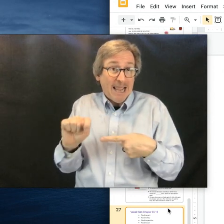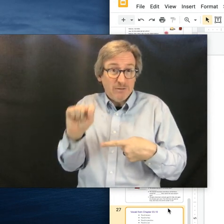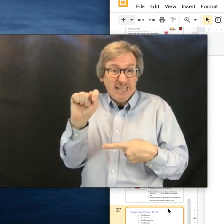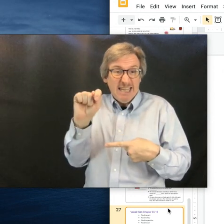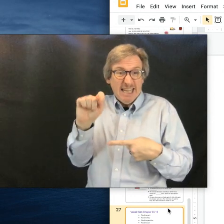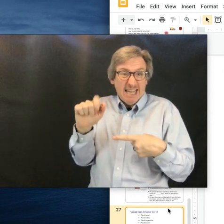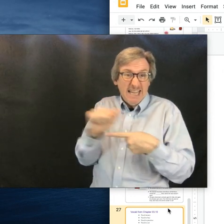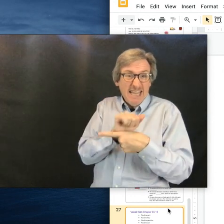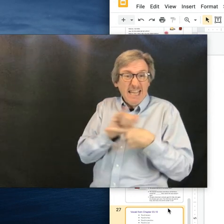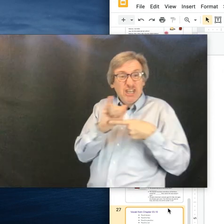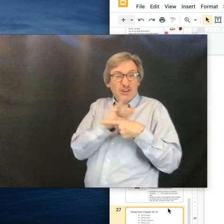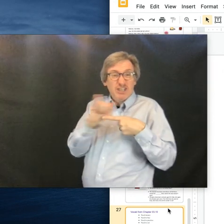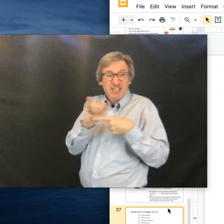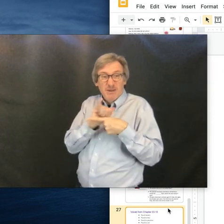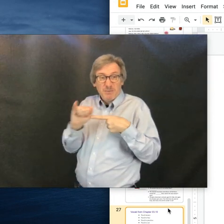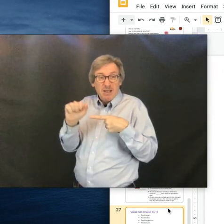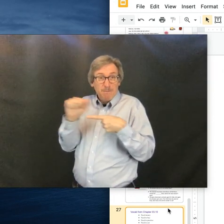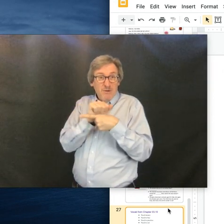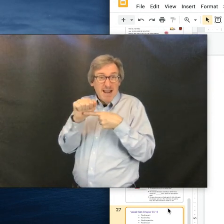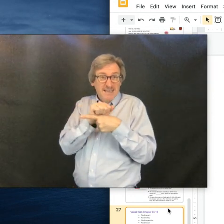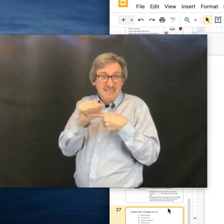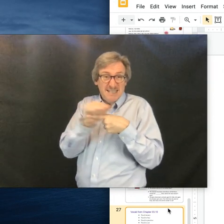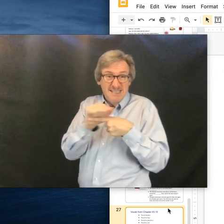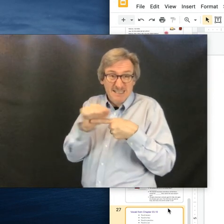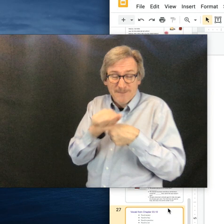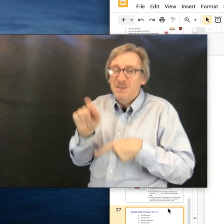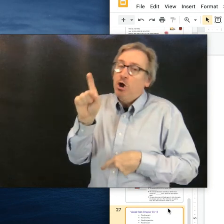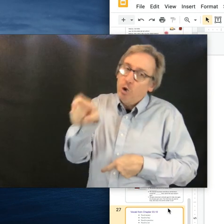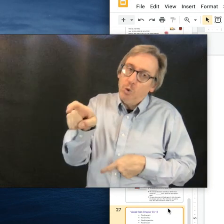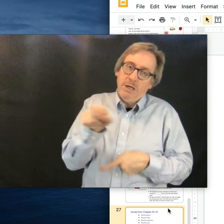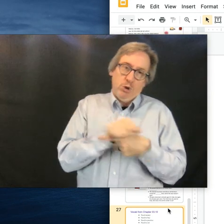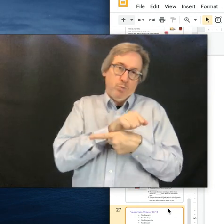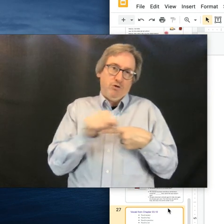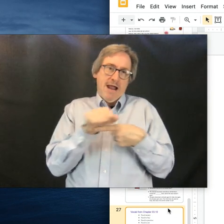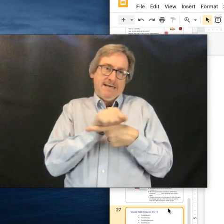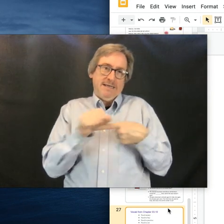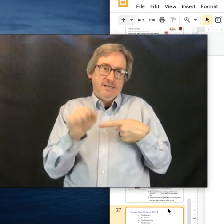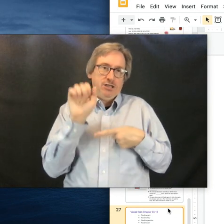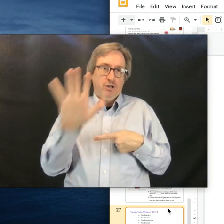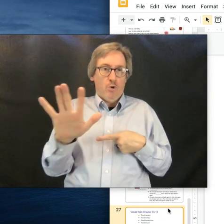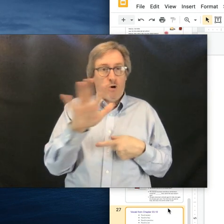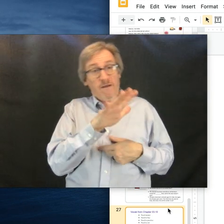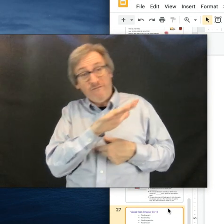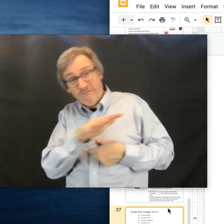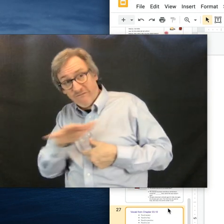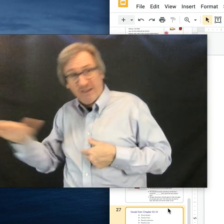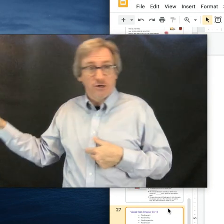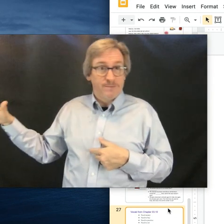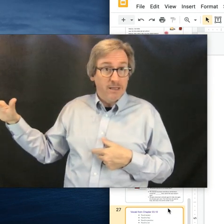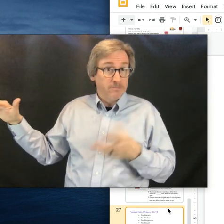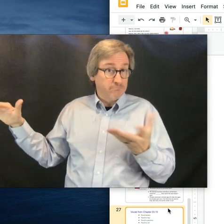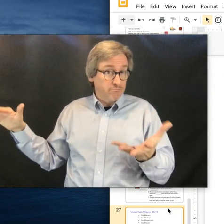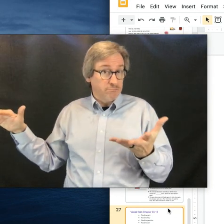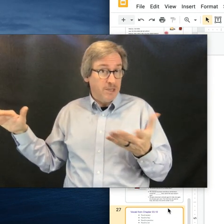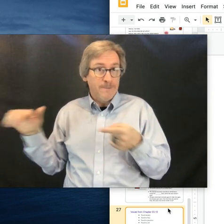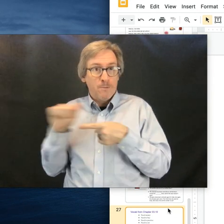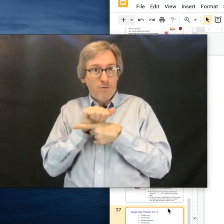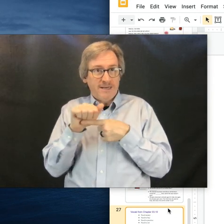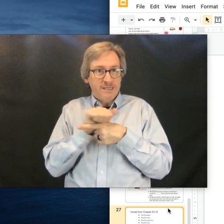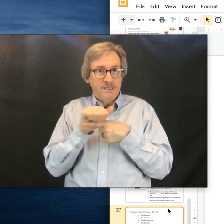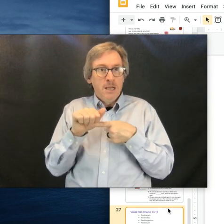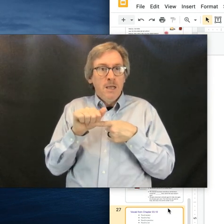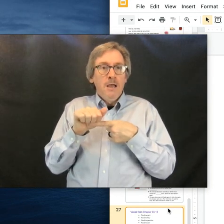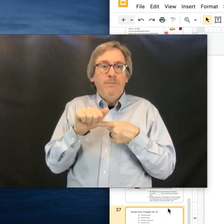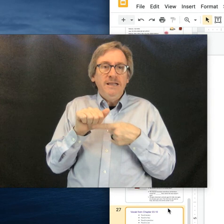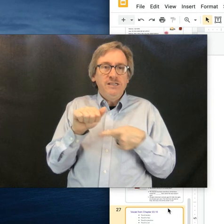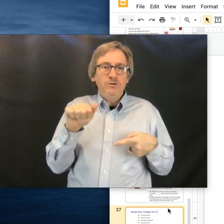Training with a T. Internship. Practice. You need to practice your finger spelling. Okay?